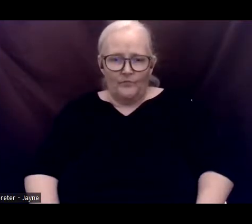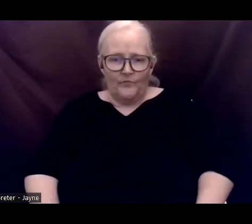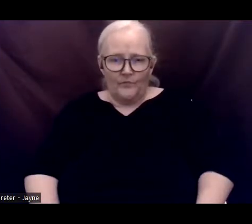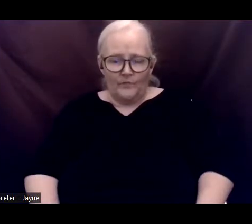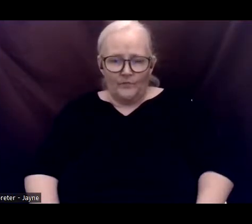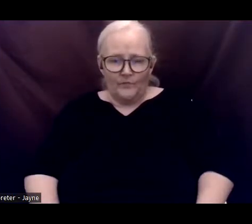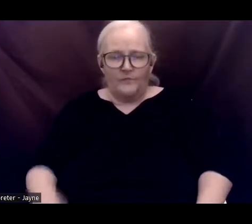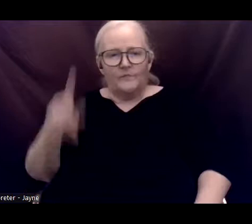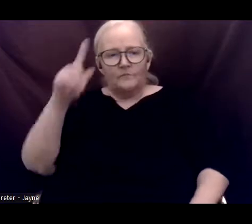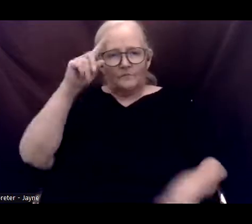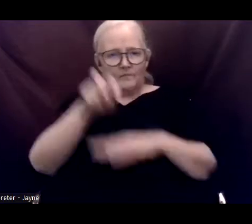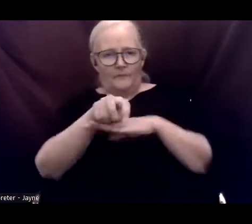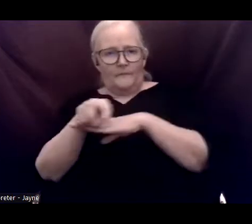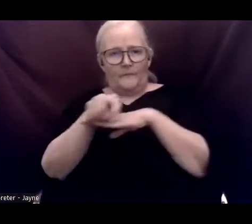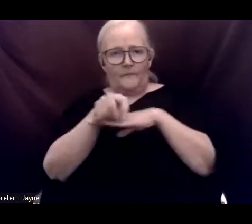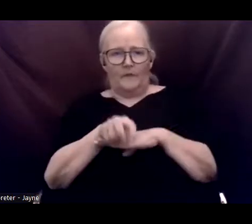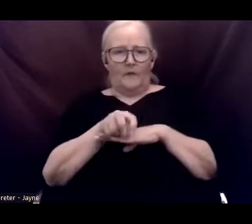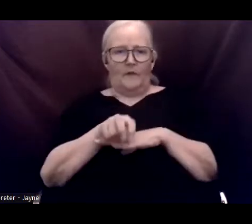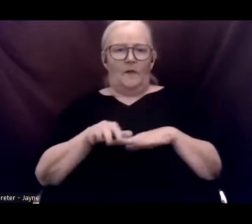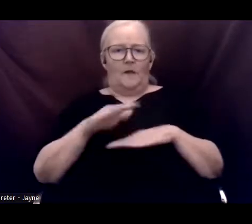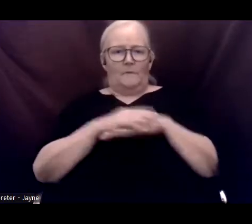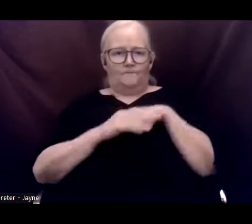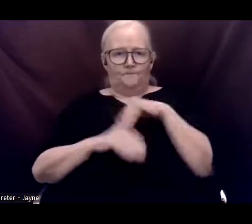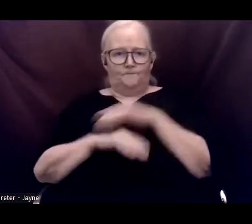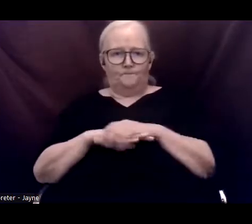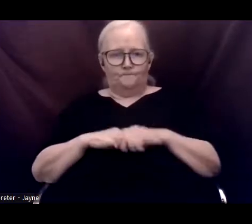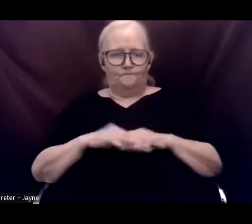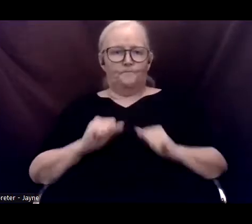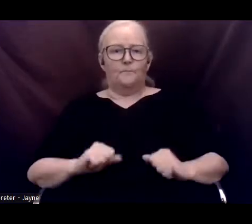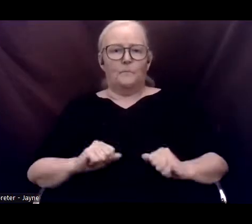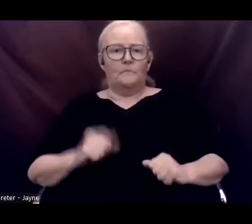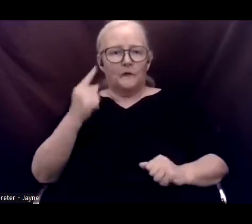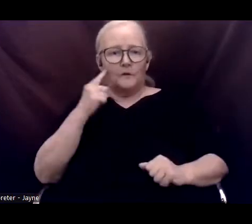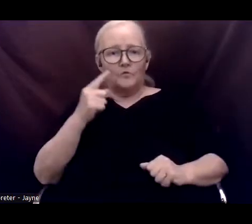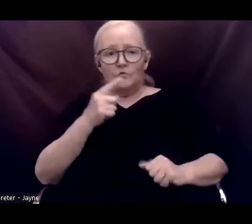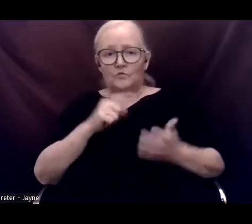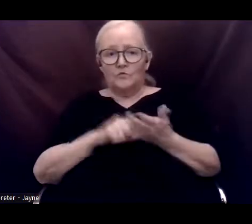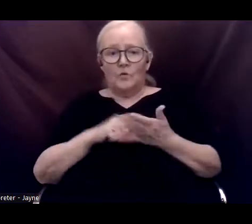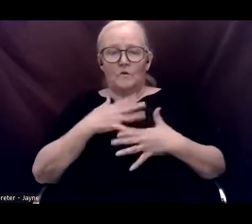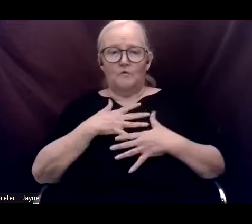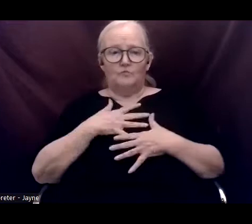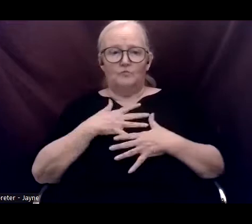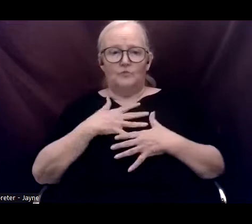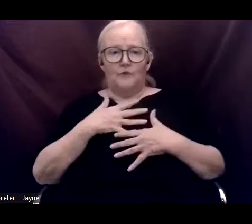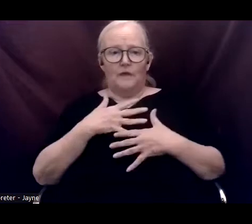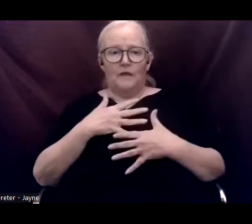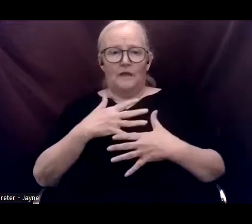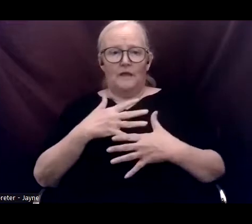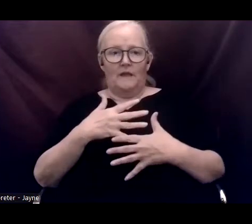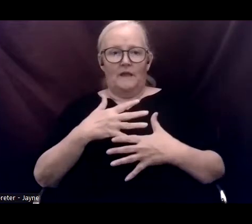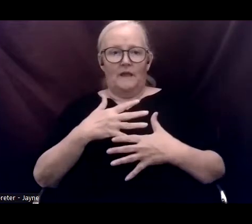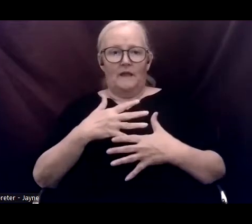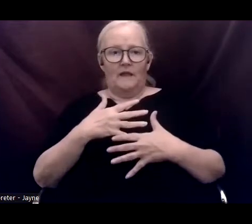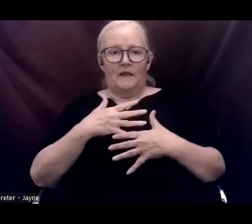Settle in your seats. Notice your breath. Just